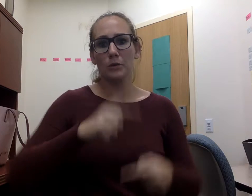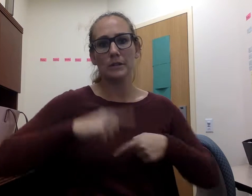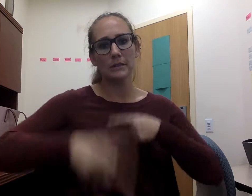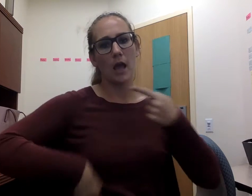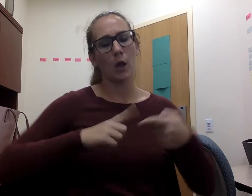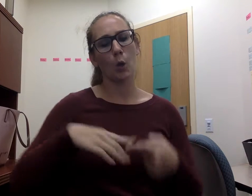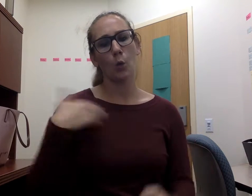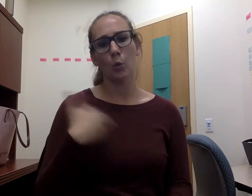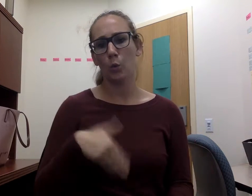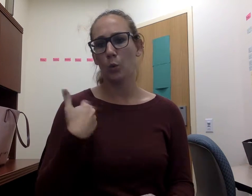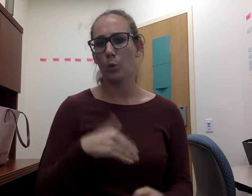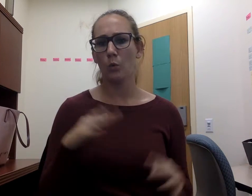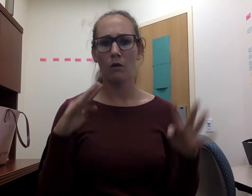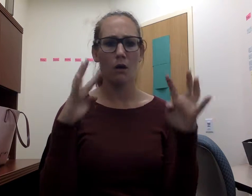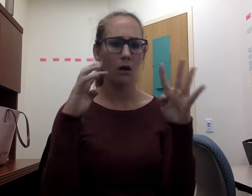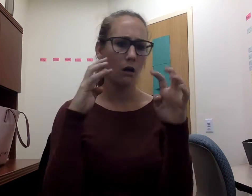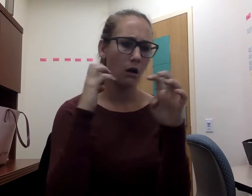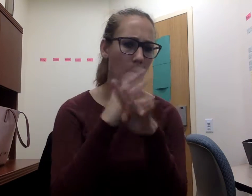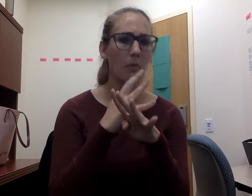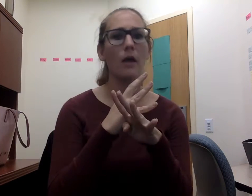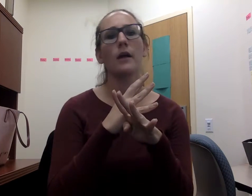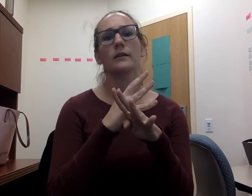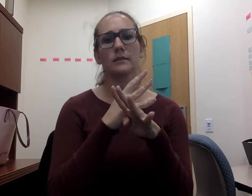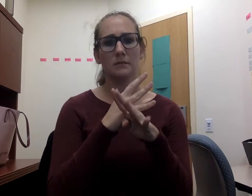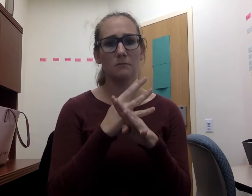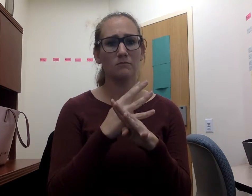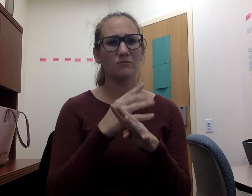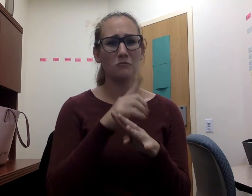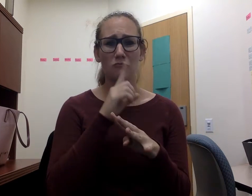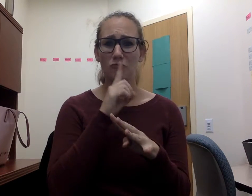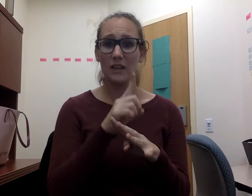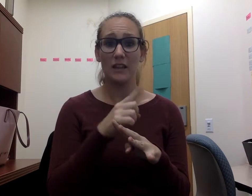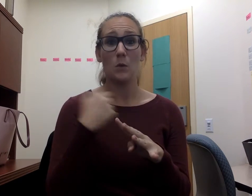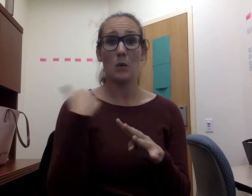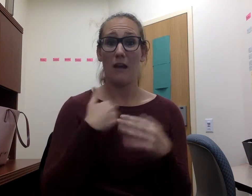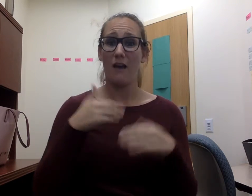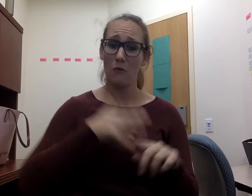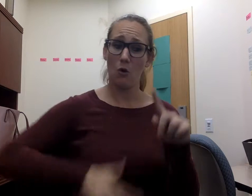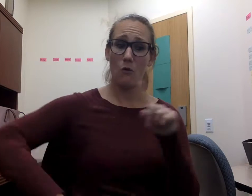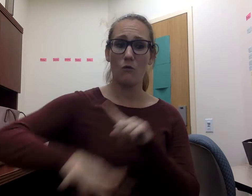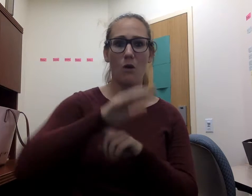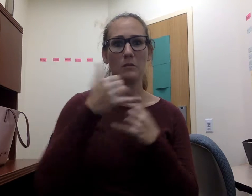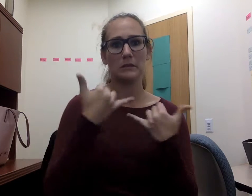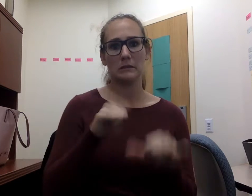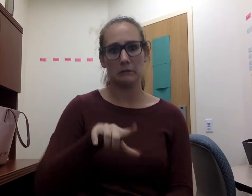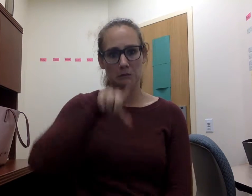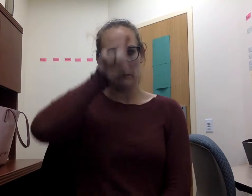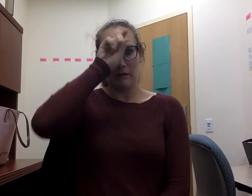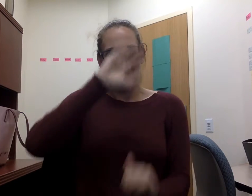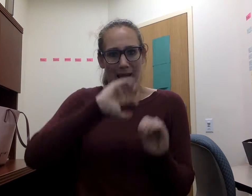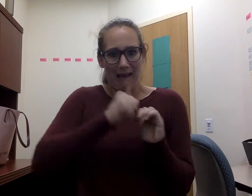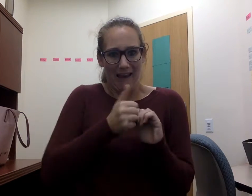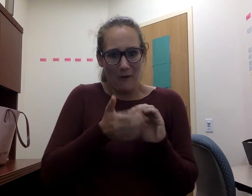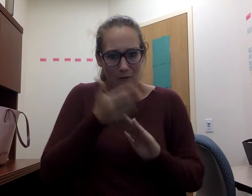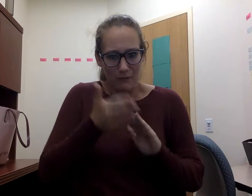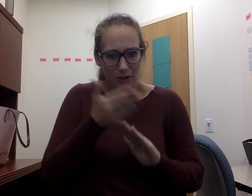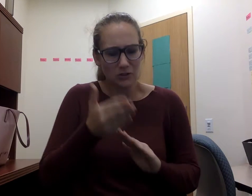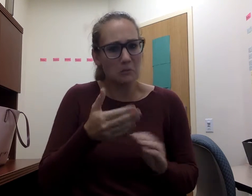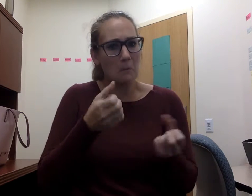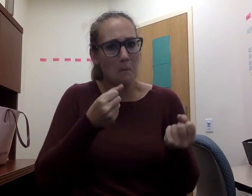hydrologists, geologists, and biogeochemists are studying every part and process. The water cycle is fascinating.